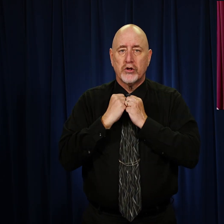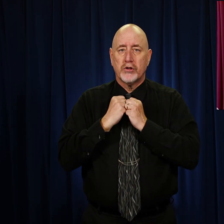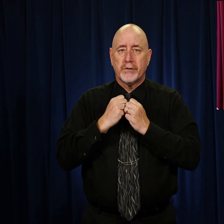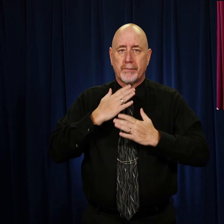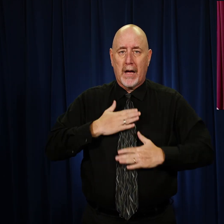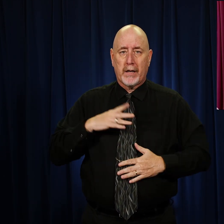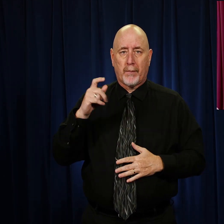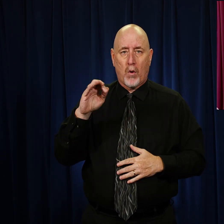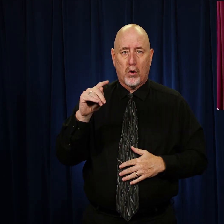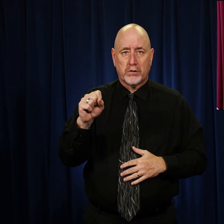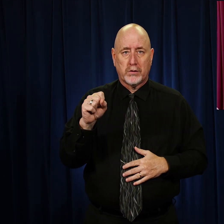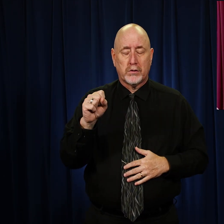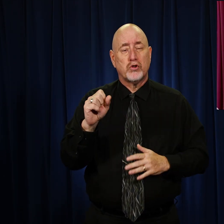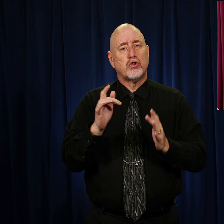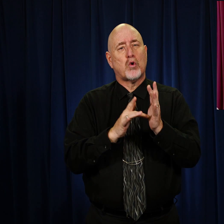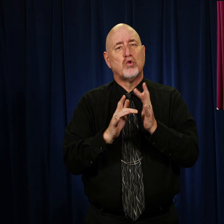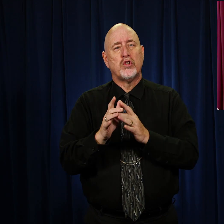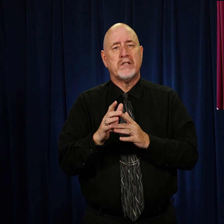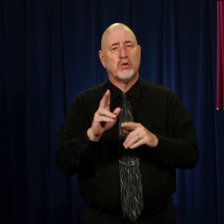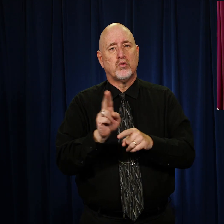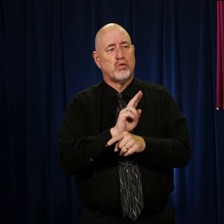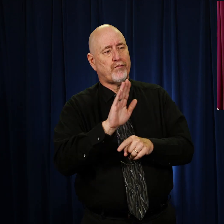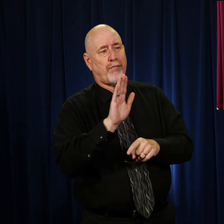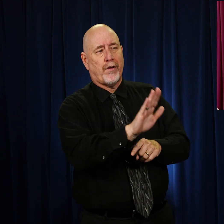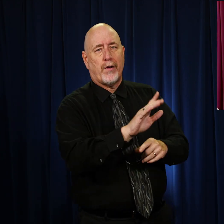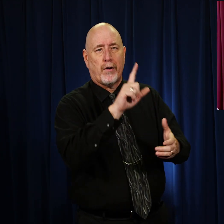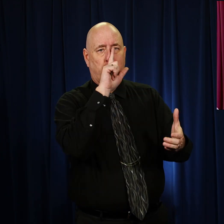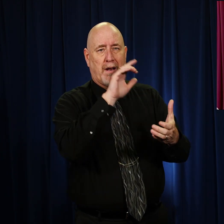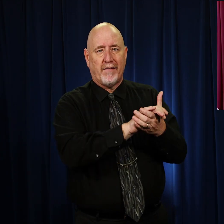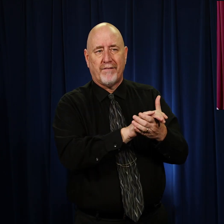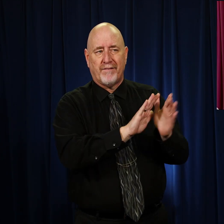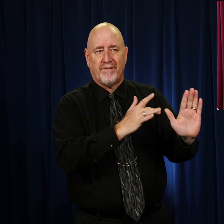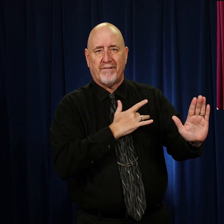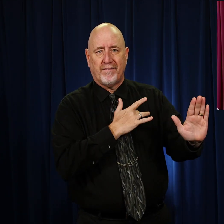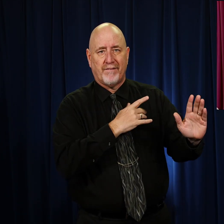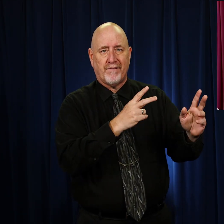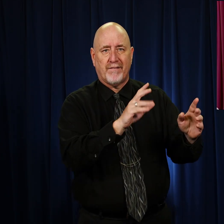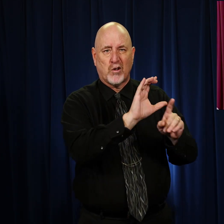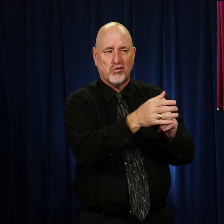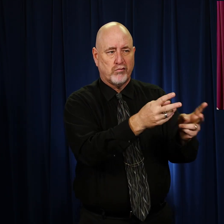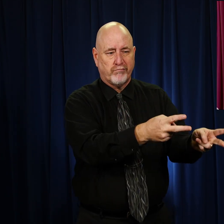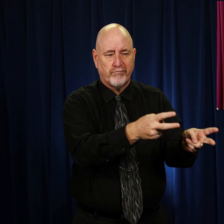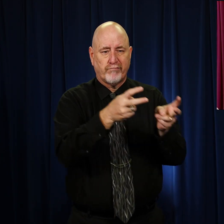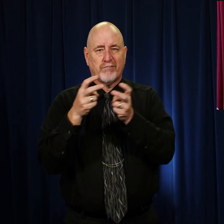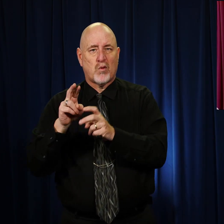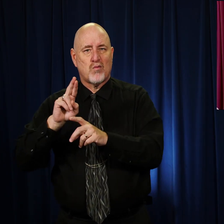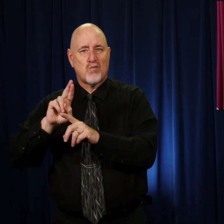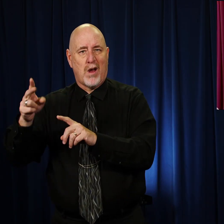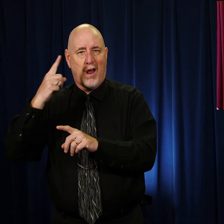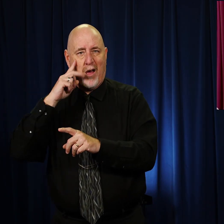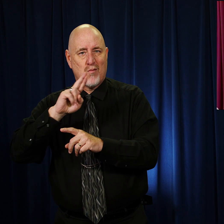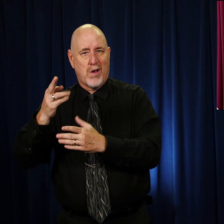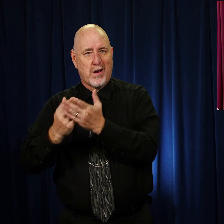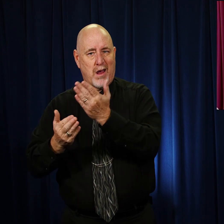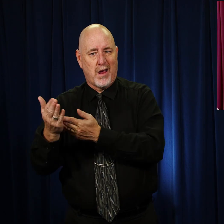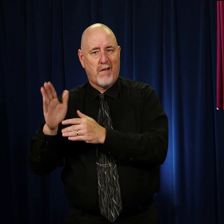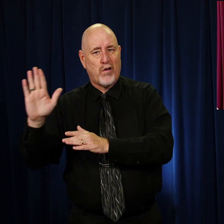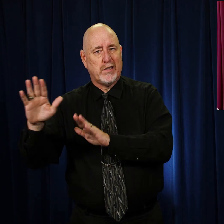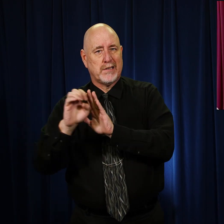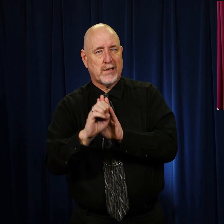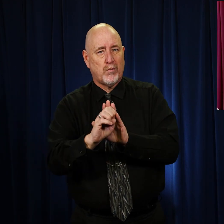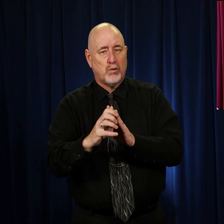person's body. And so Jesus is drawing upon that belief or that feeling by using the right eye and the right hand as